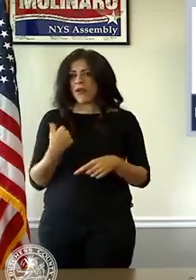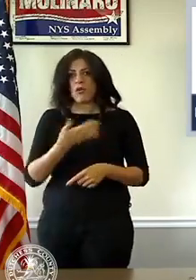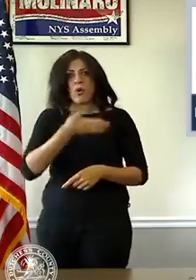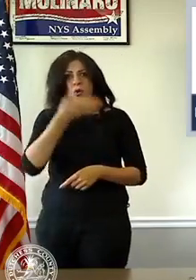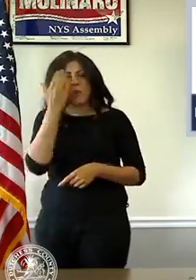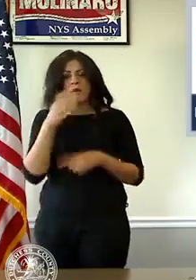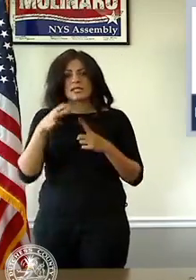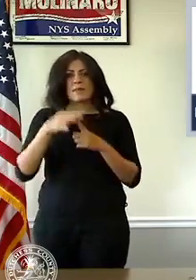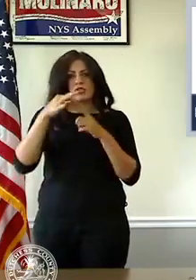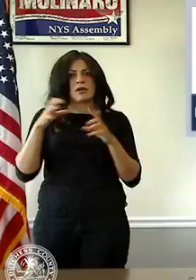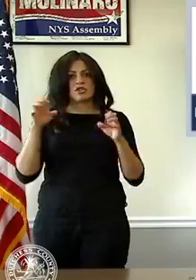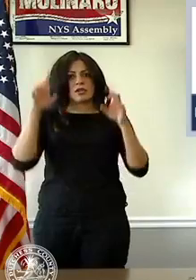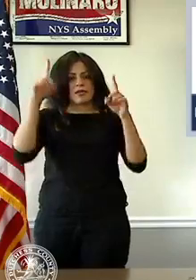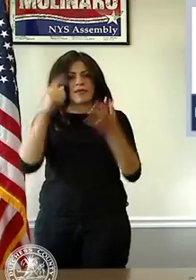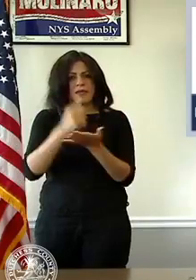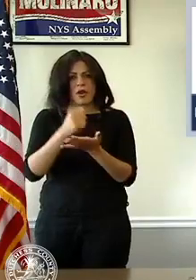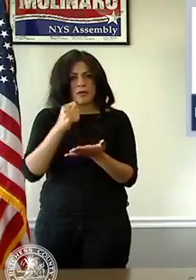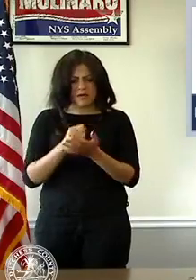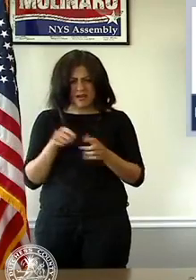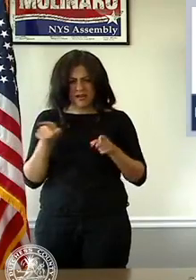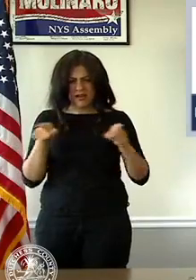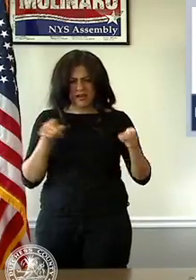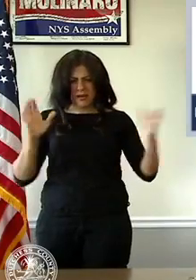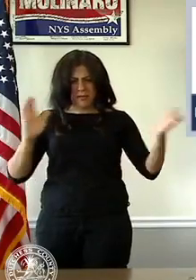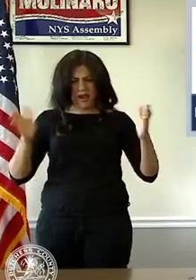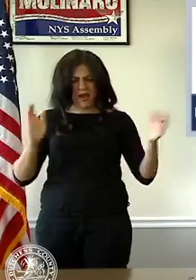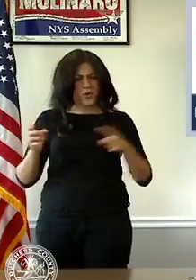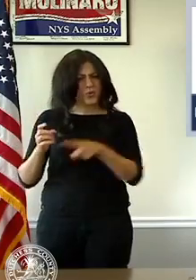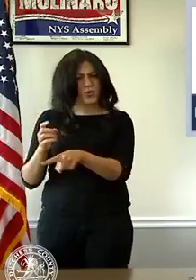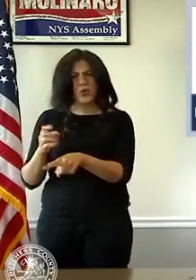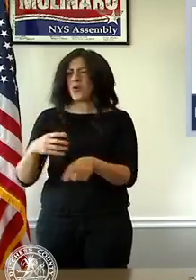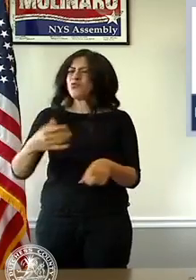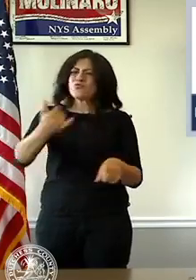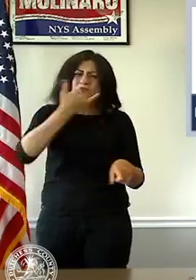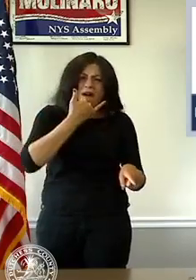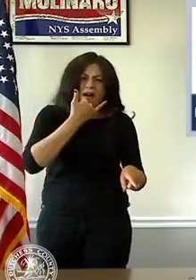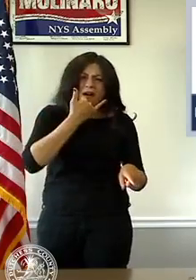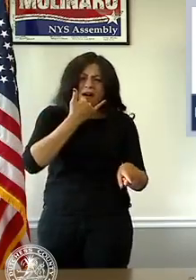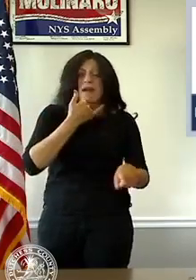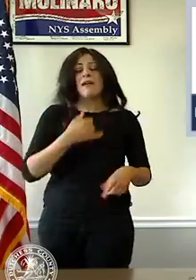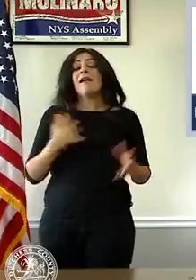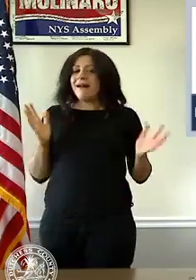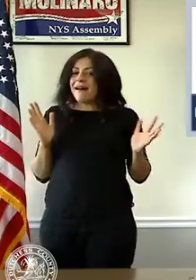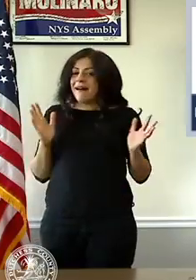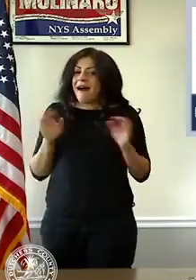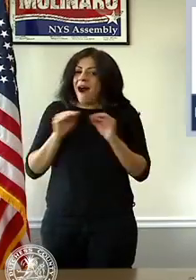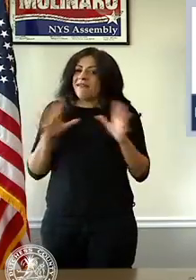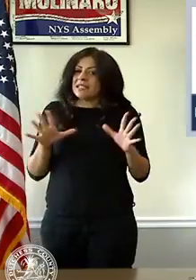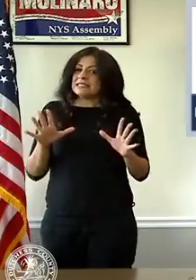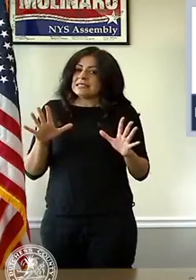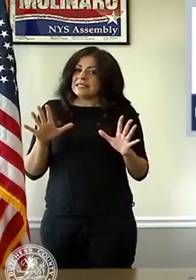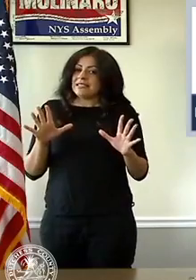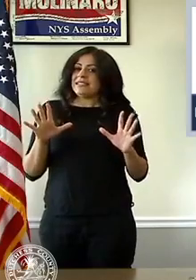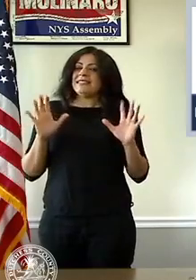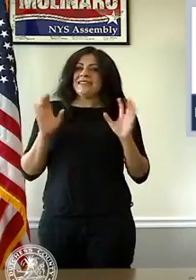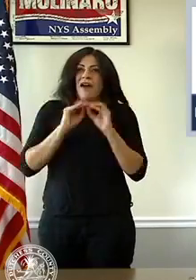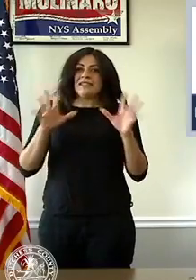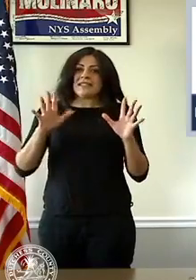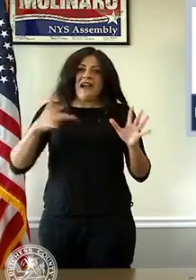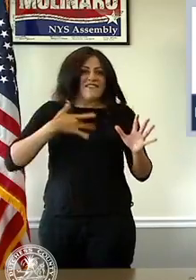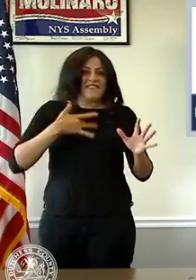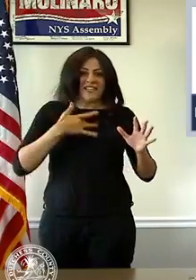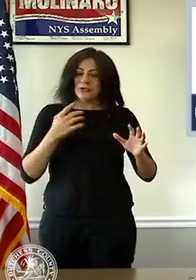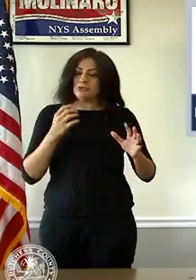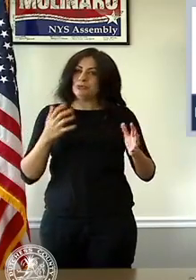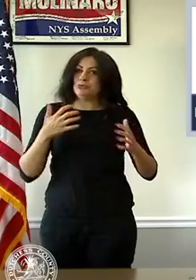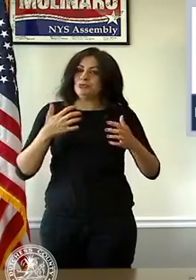That is absolutely wrong. And so we're going to continue to push on it. You think I'm a little bit, am I a little ornery today?